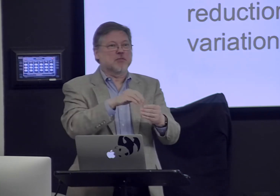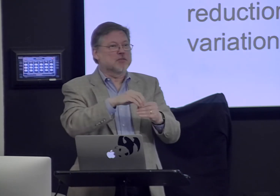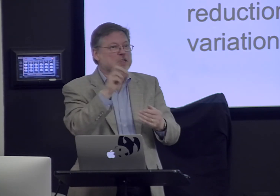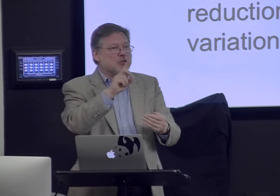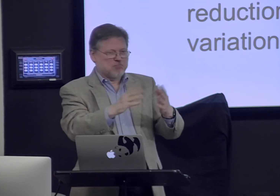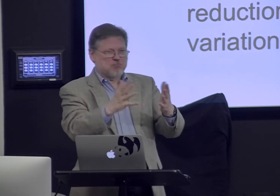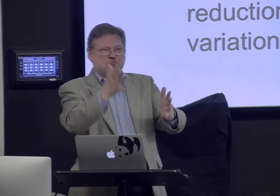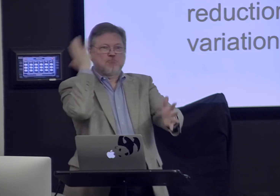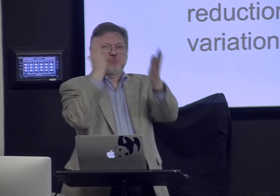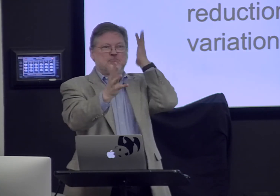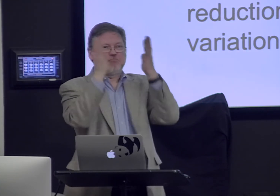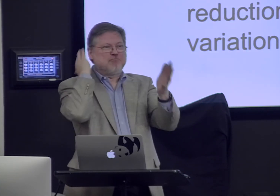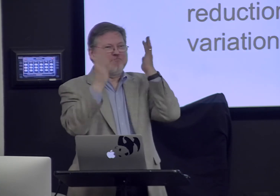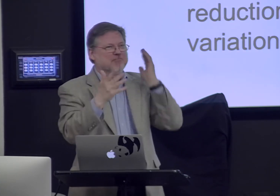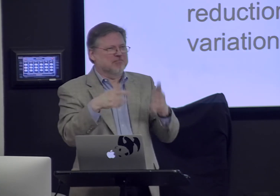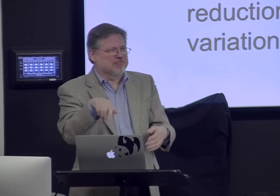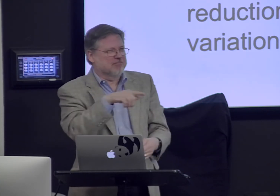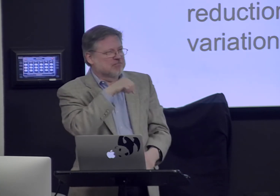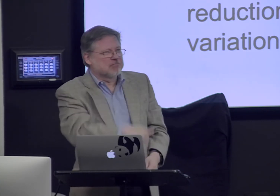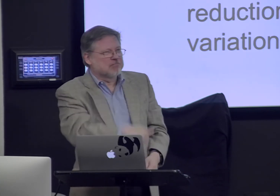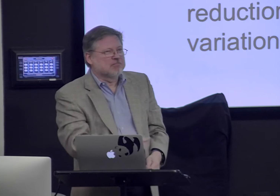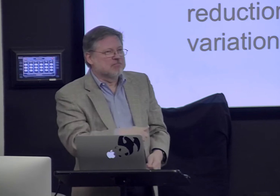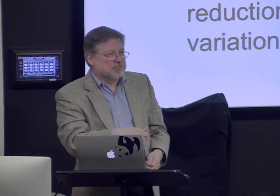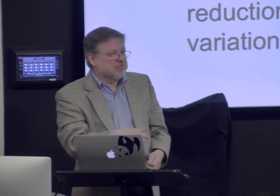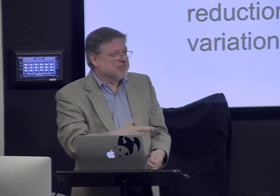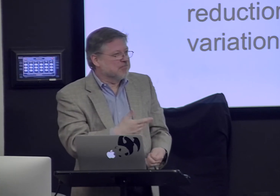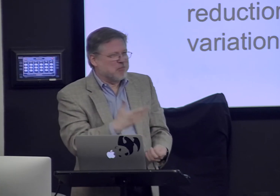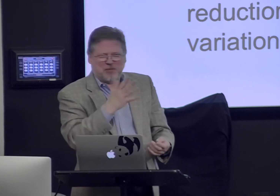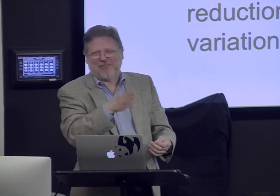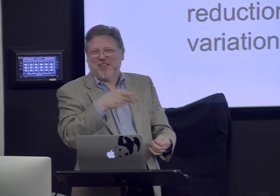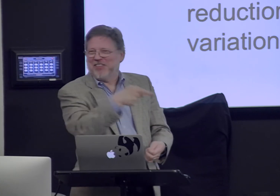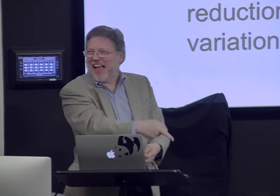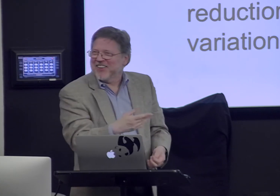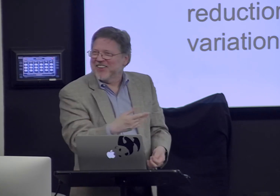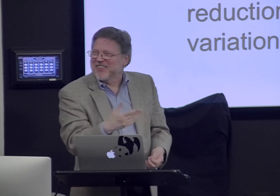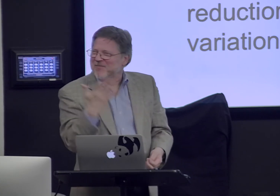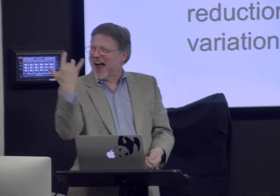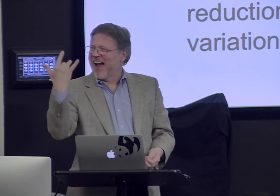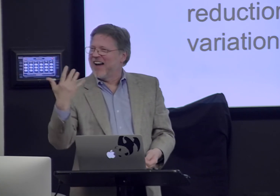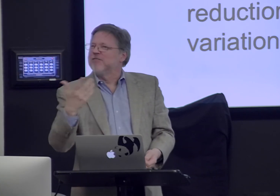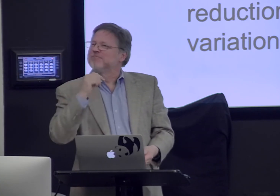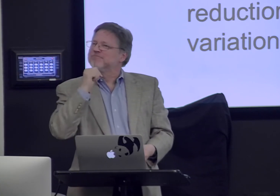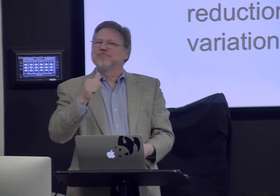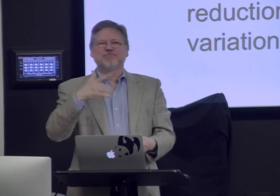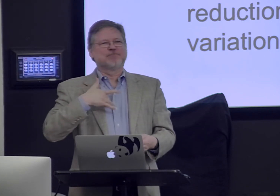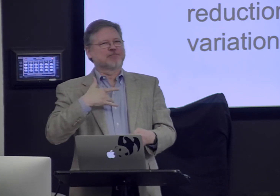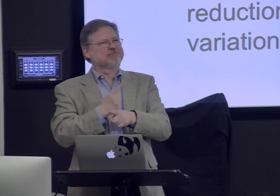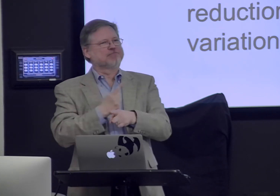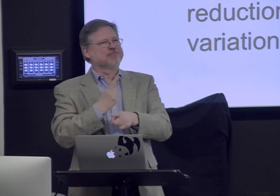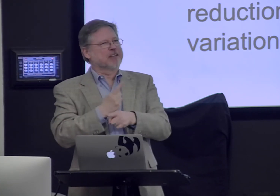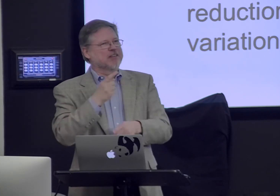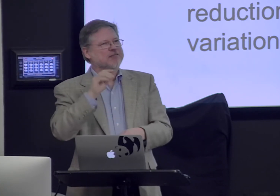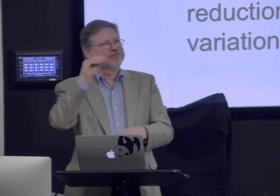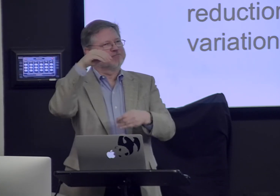The sign that was glossed as trees go by would be very difficult to put in a dictionary because it has so